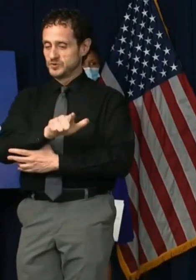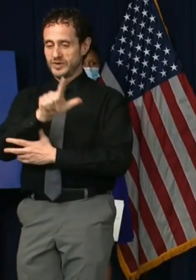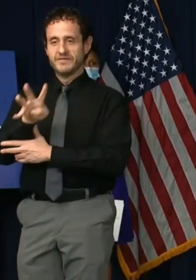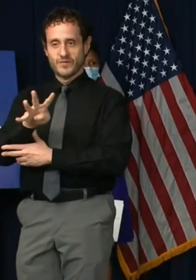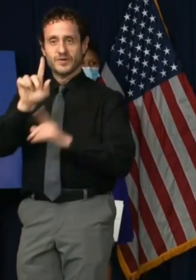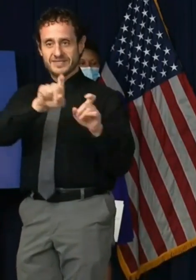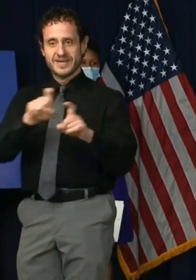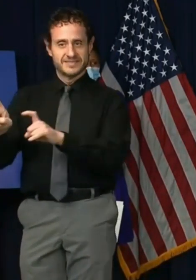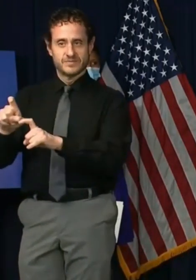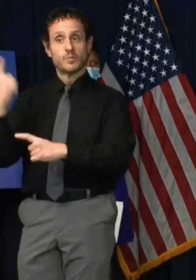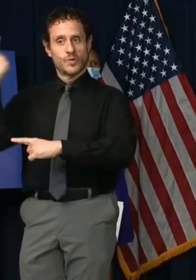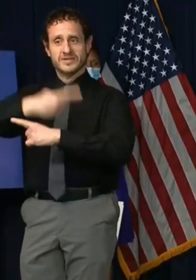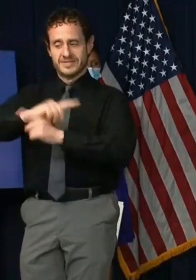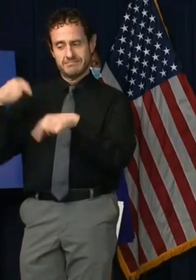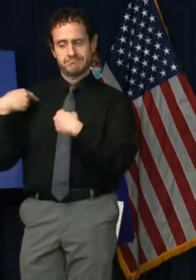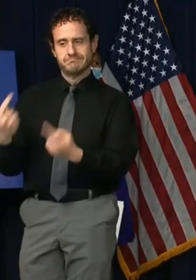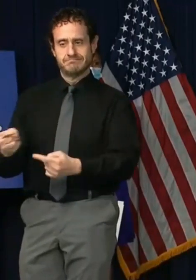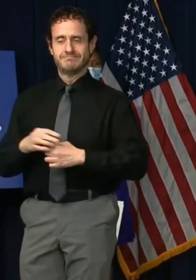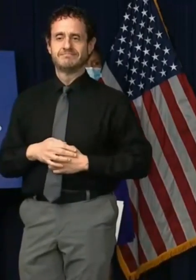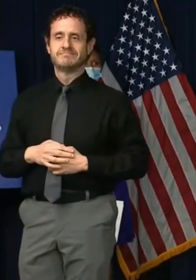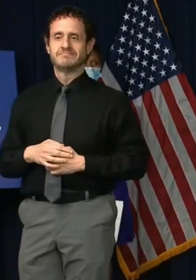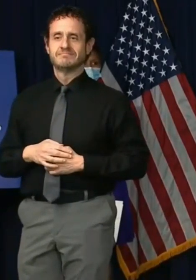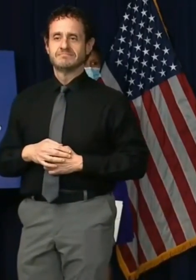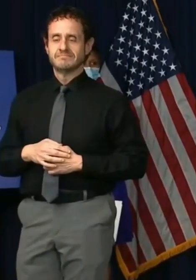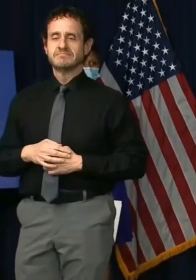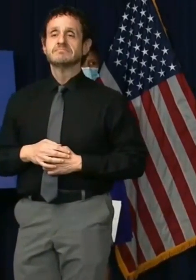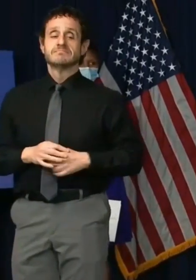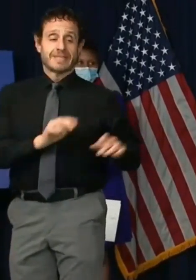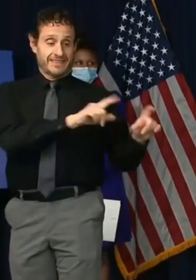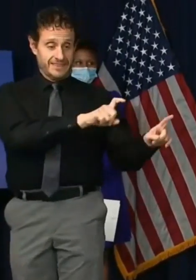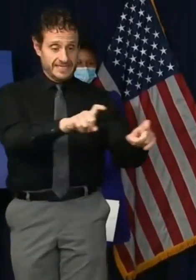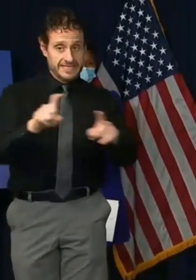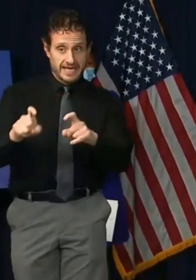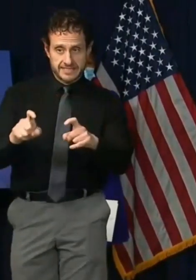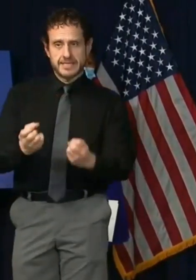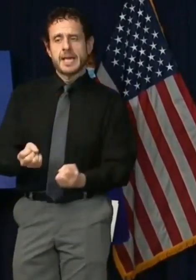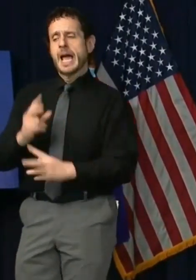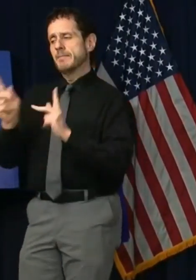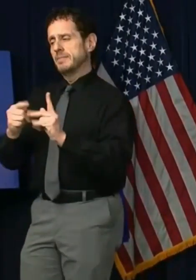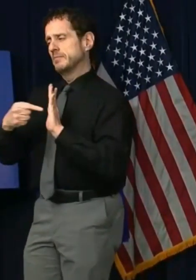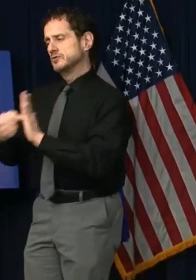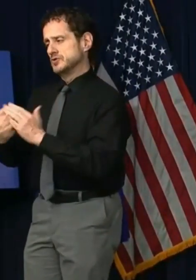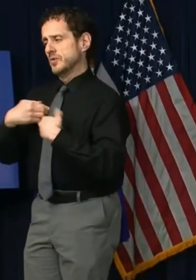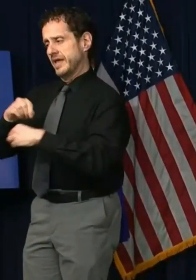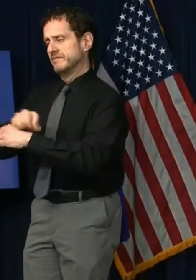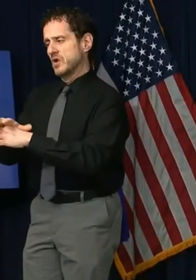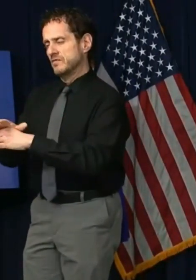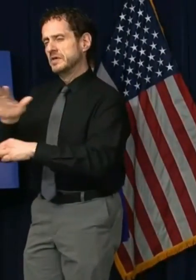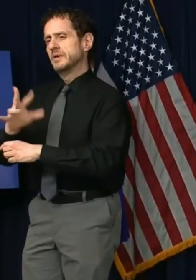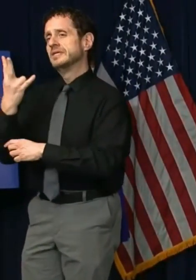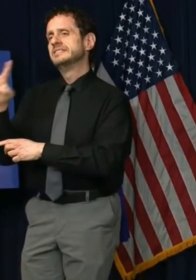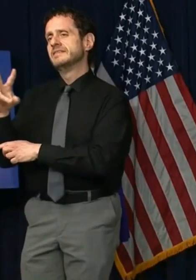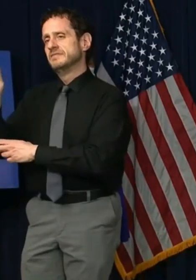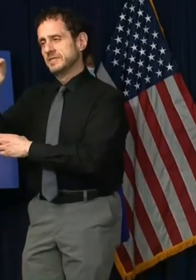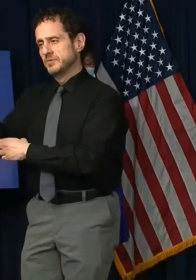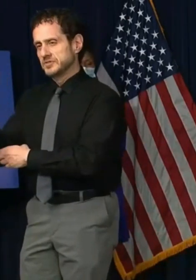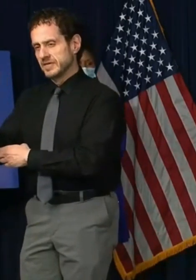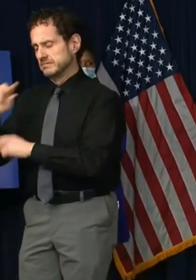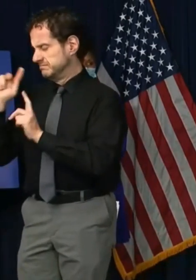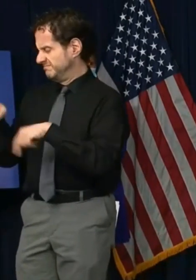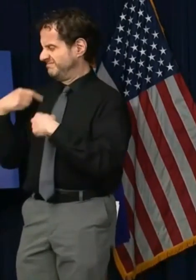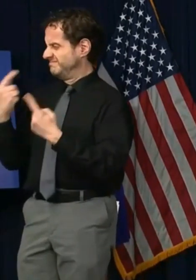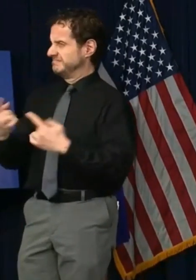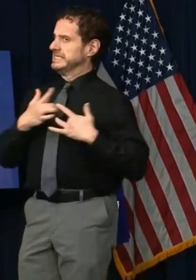16,124. The overall positive rate for today's batch of tests is about 17%, which is